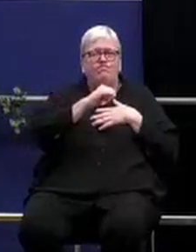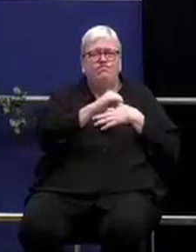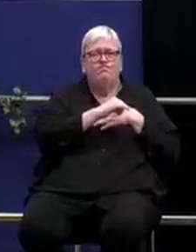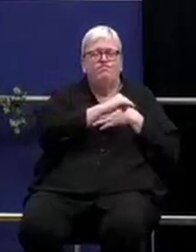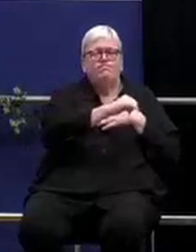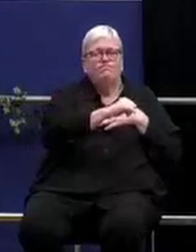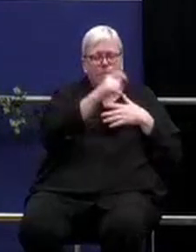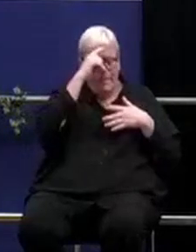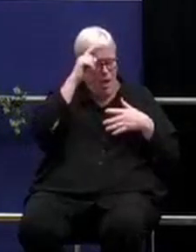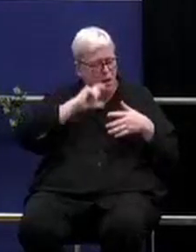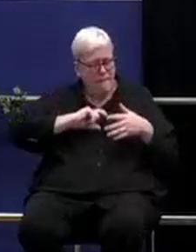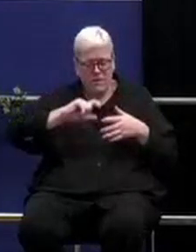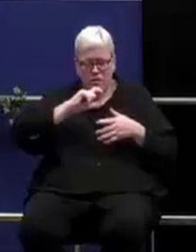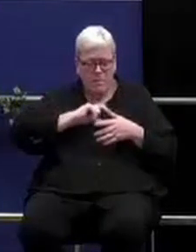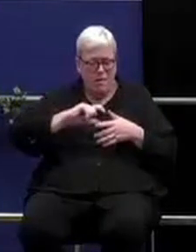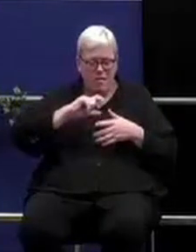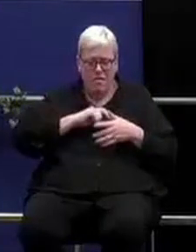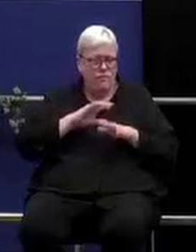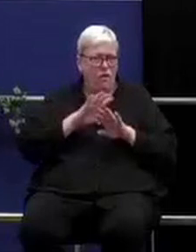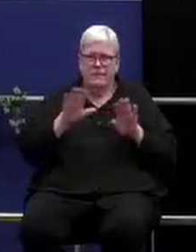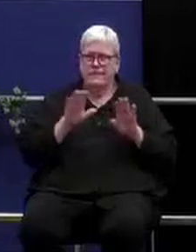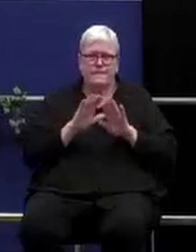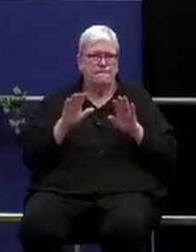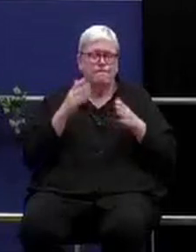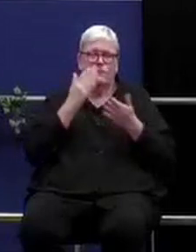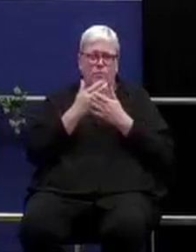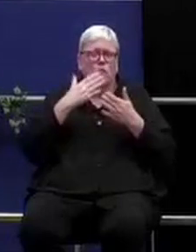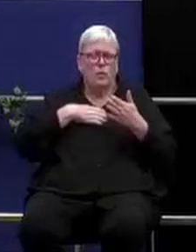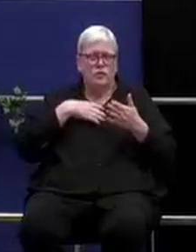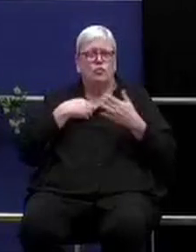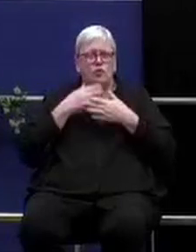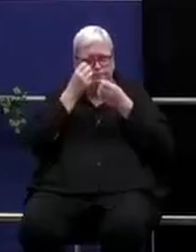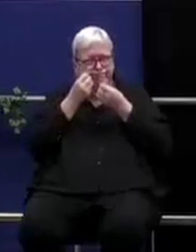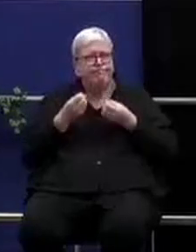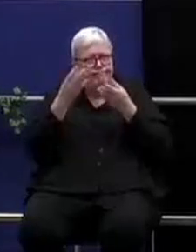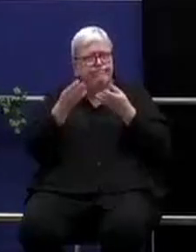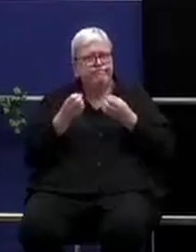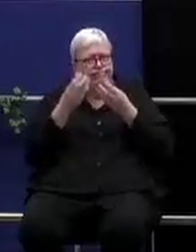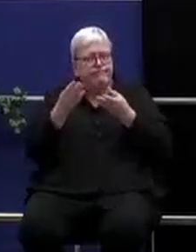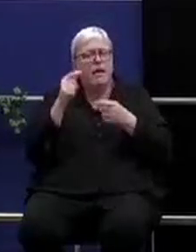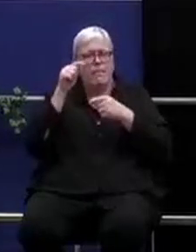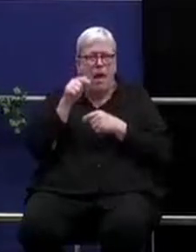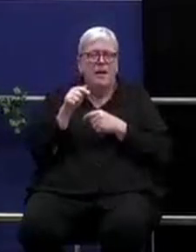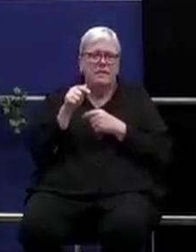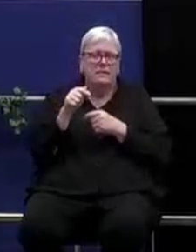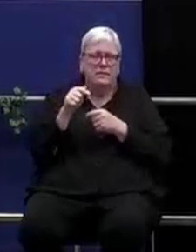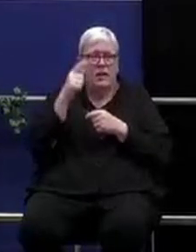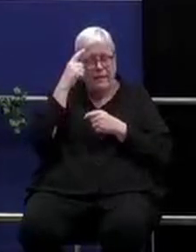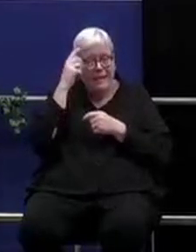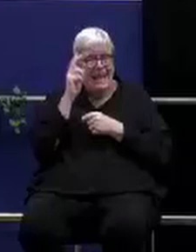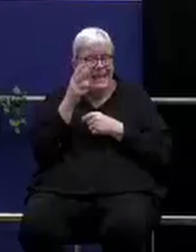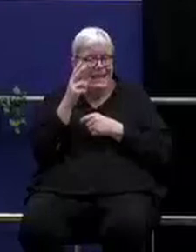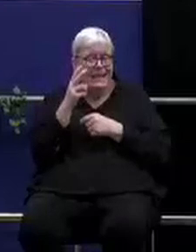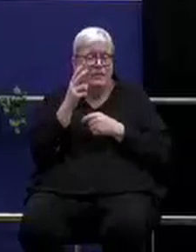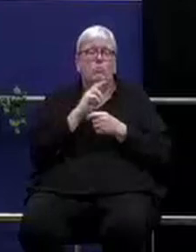reading it, but I really wanted that to come across. So yeah, I would do anything I could to make it as claustrophobic. And I think, again, with Wolfe's